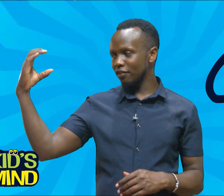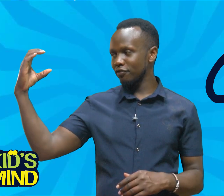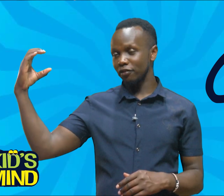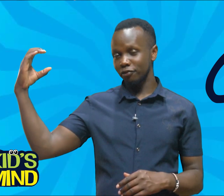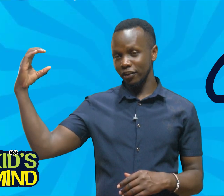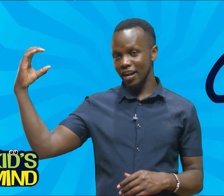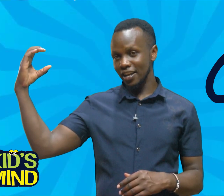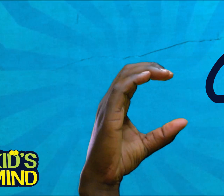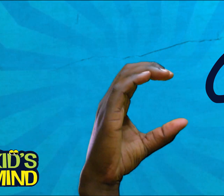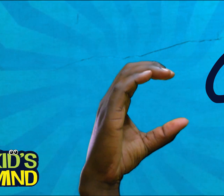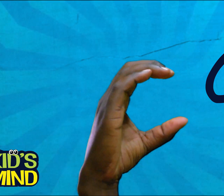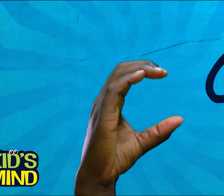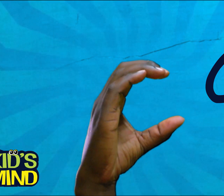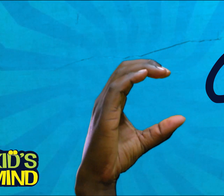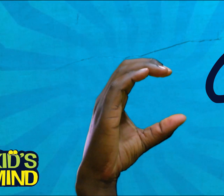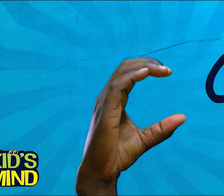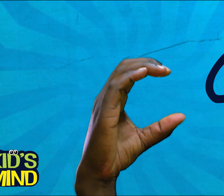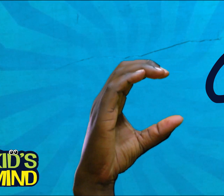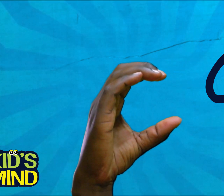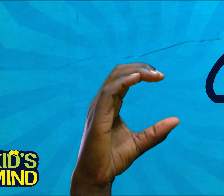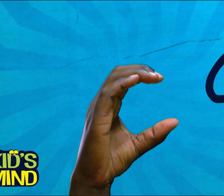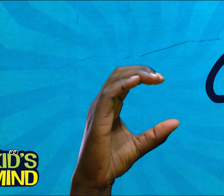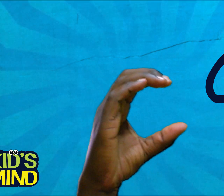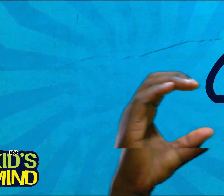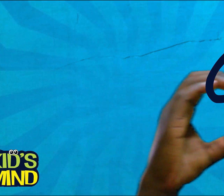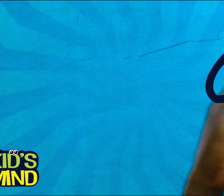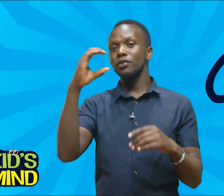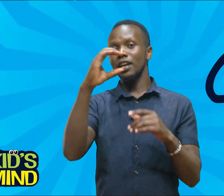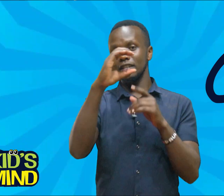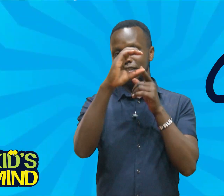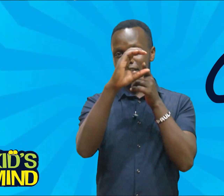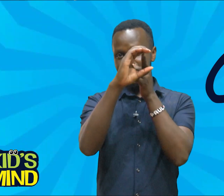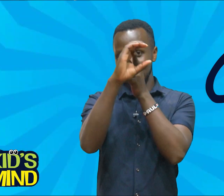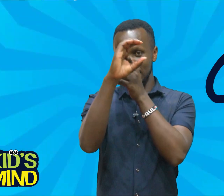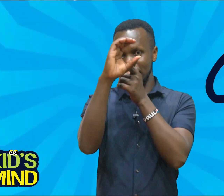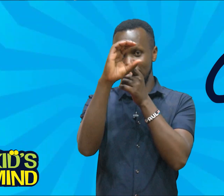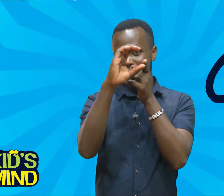your fingers like this. You make sure you can see the